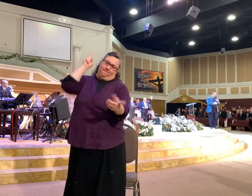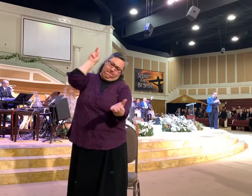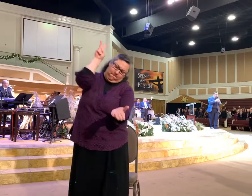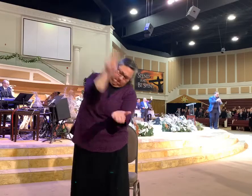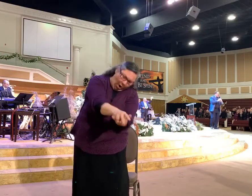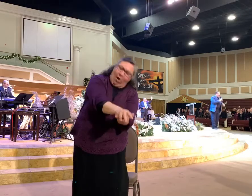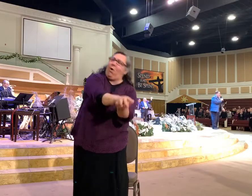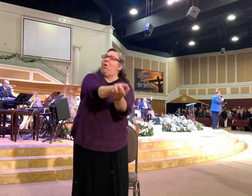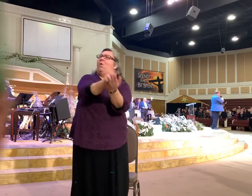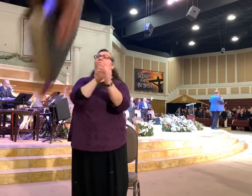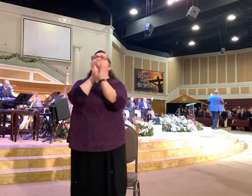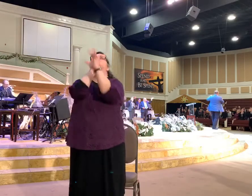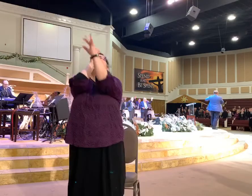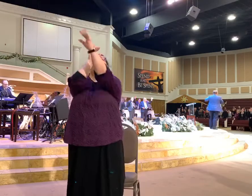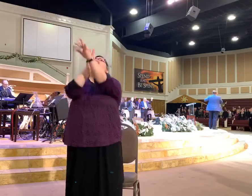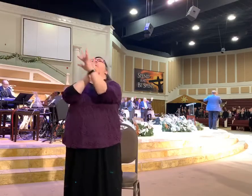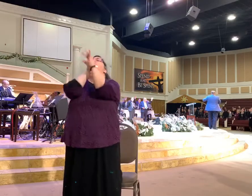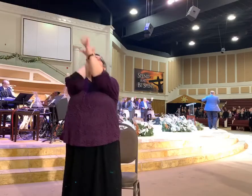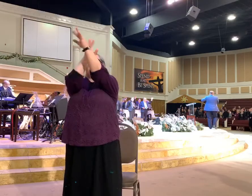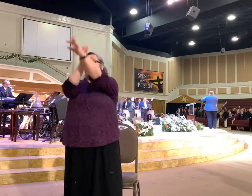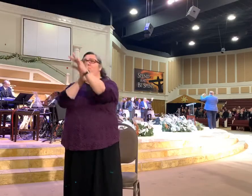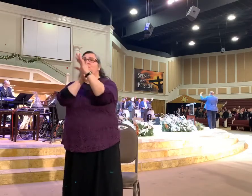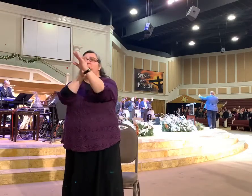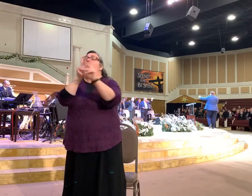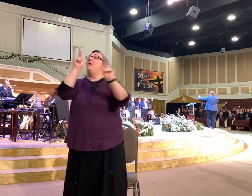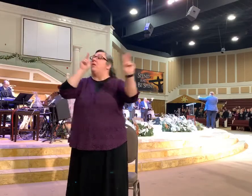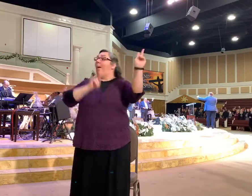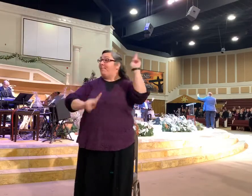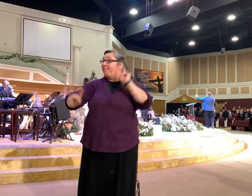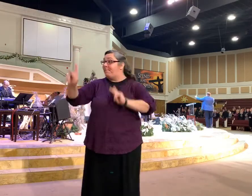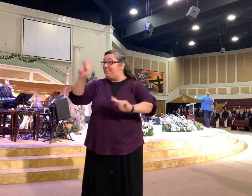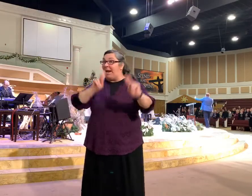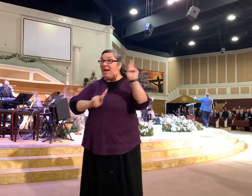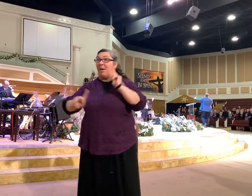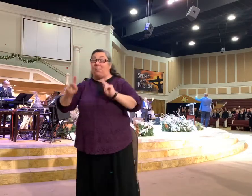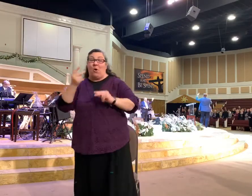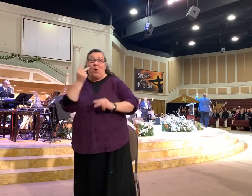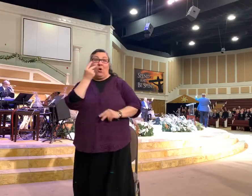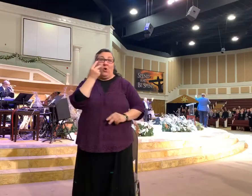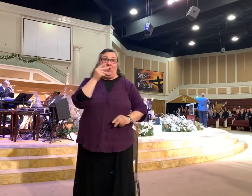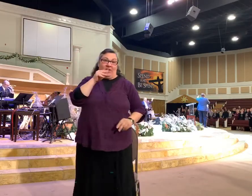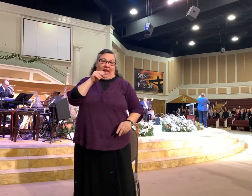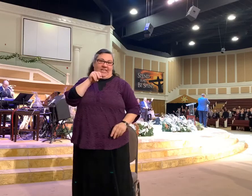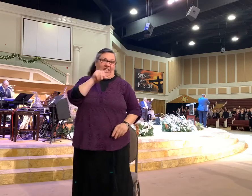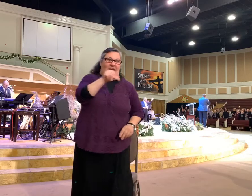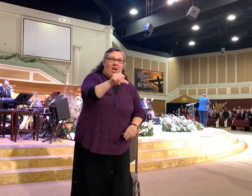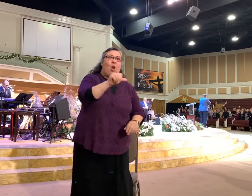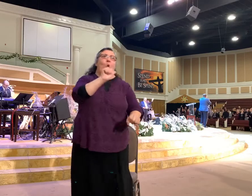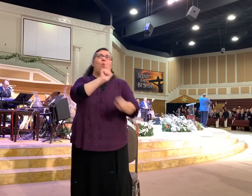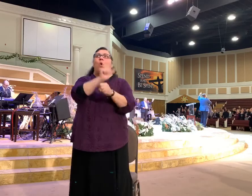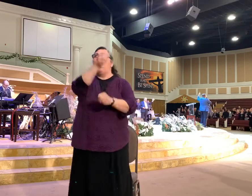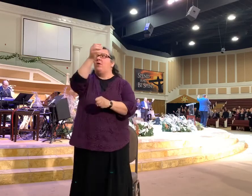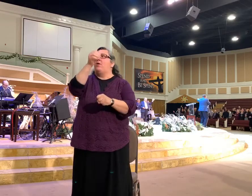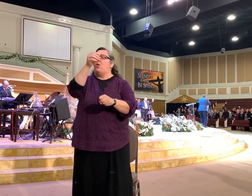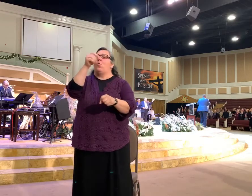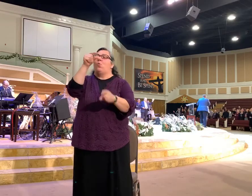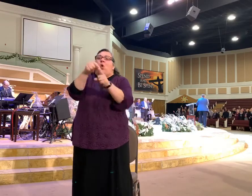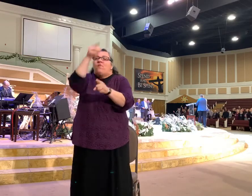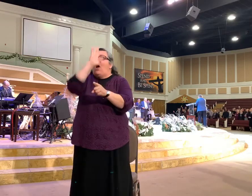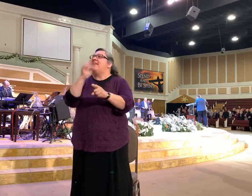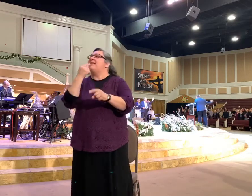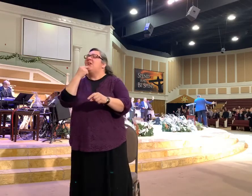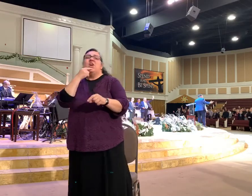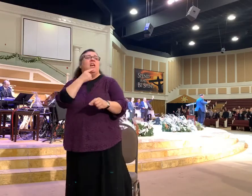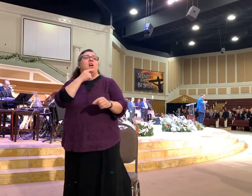dropped to his knees. And those people, I didn't know if those people had just seen. The Word of God said people are just going to walk in. And that young